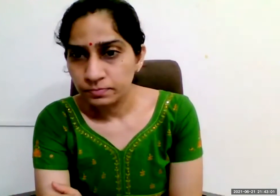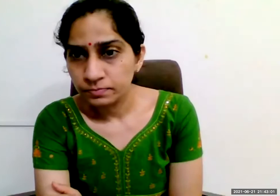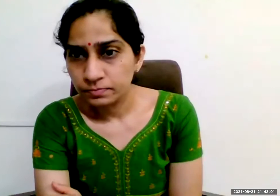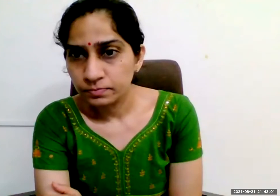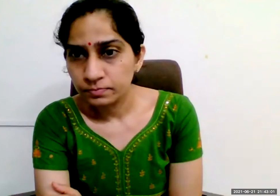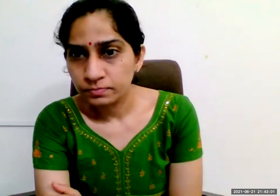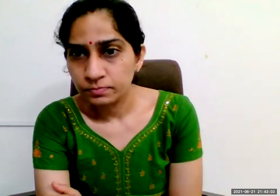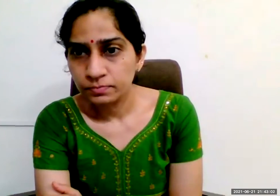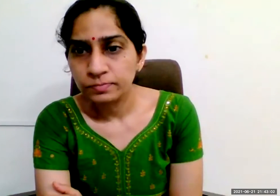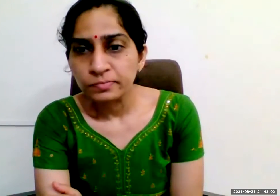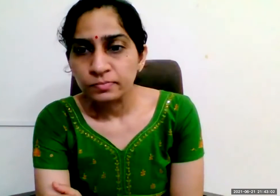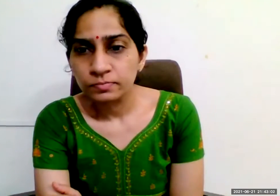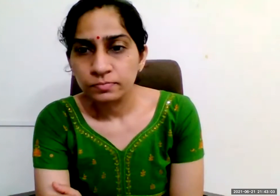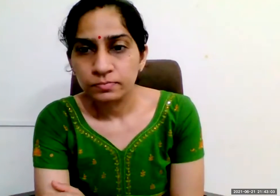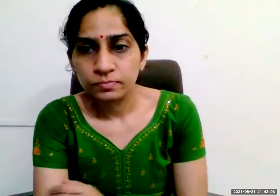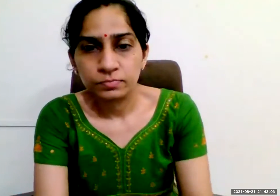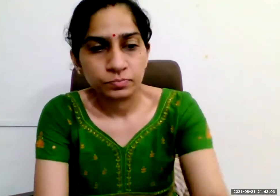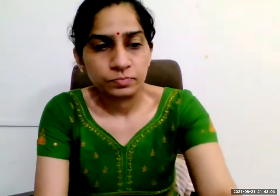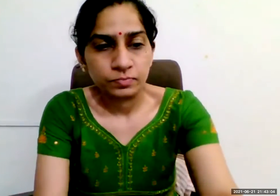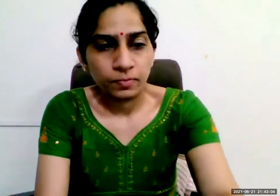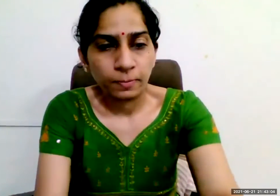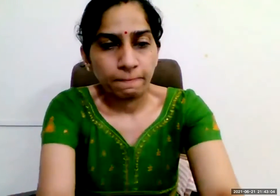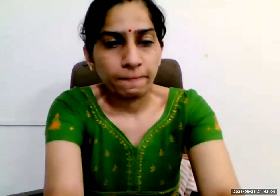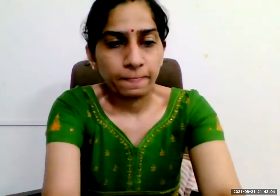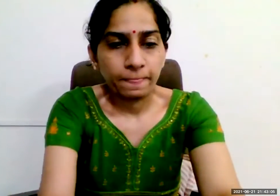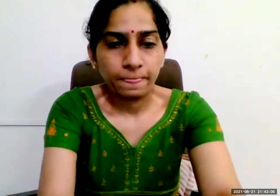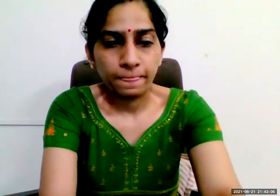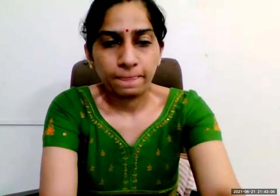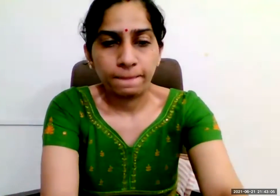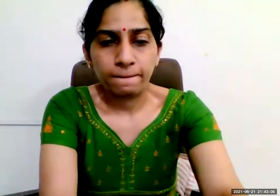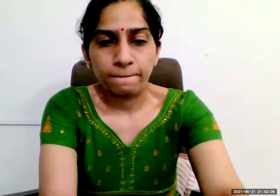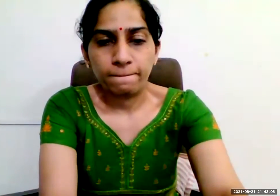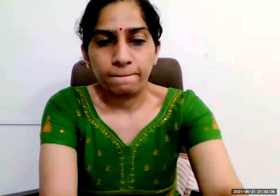And these regulative principles, once we start following them,